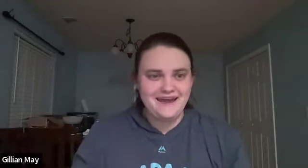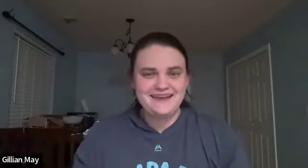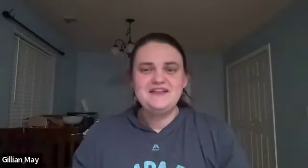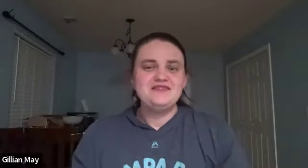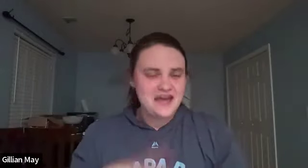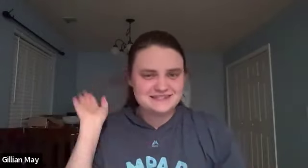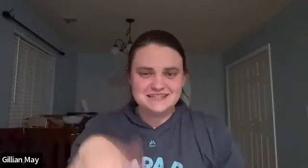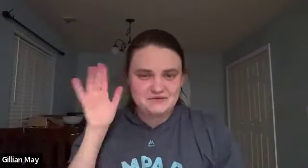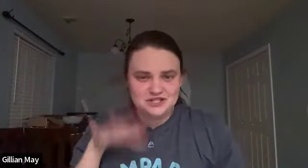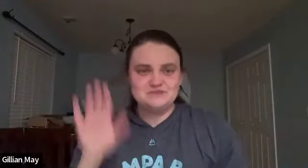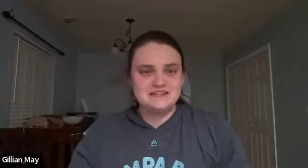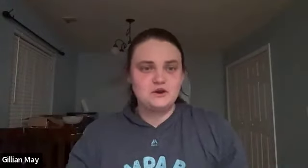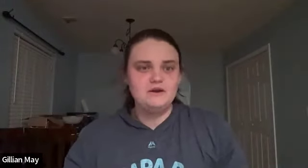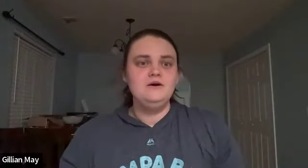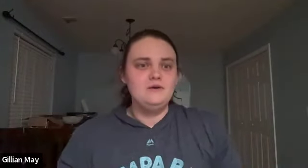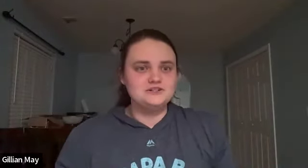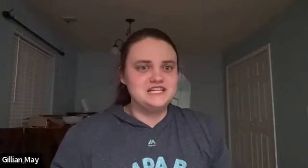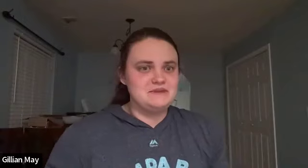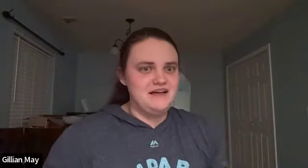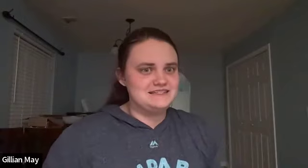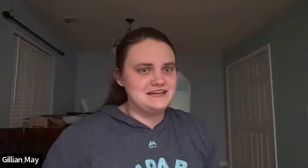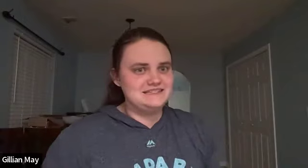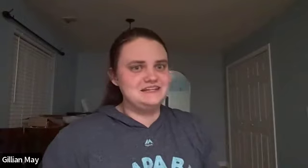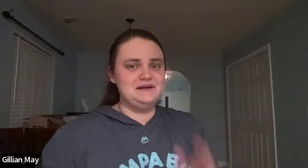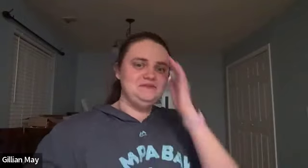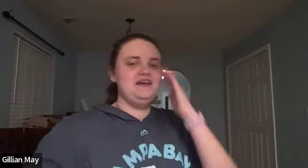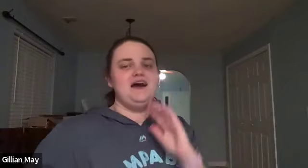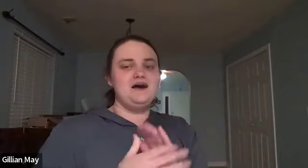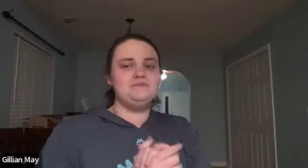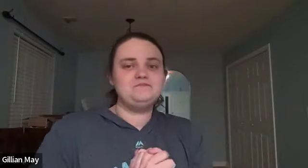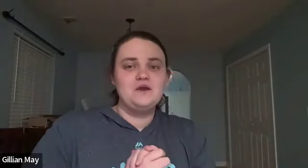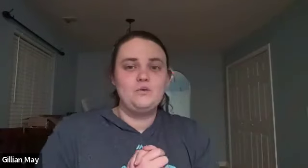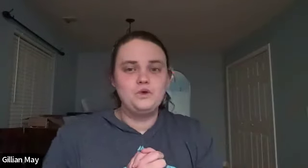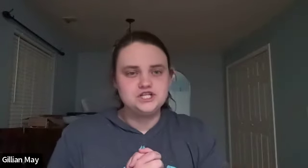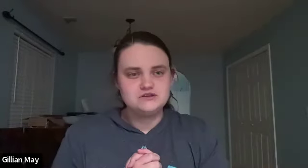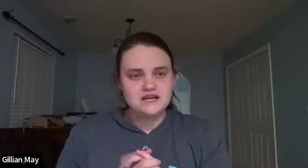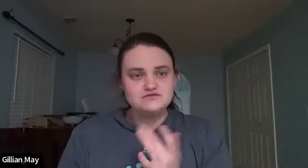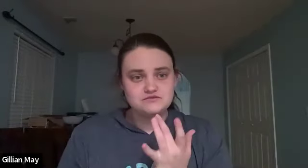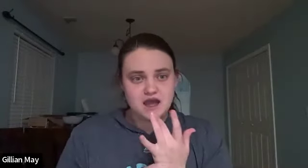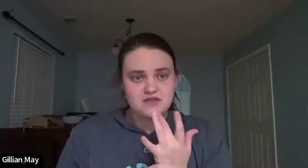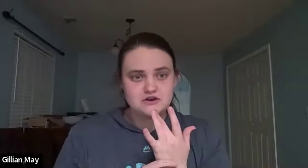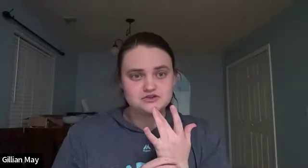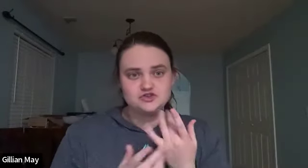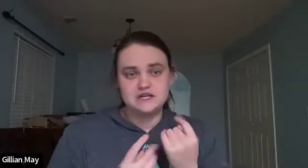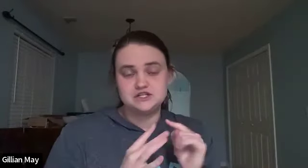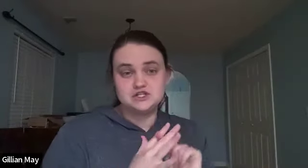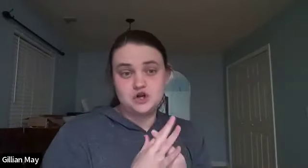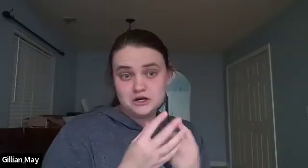okay? That's the day when you should be sitting there going, oh, she gave me a lot of science tonight. Would you guys rather try to start